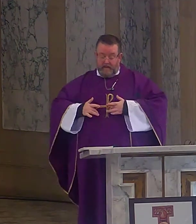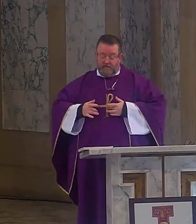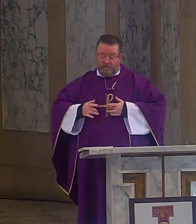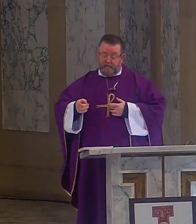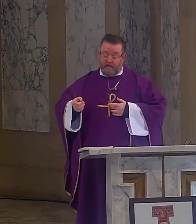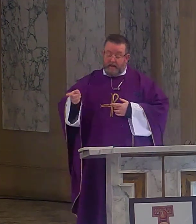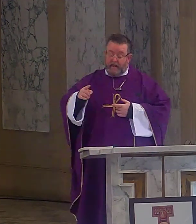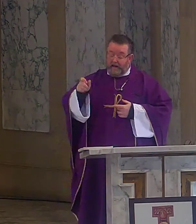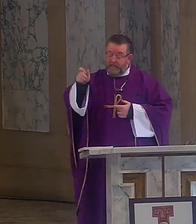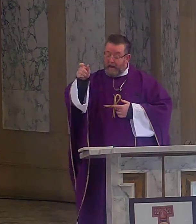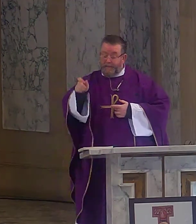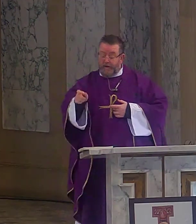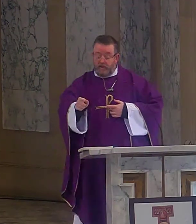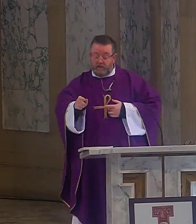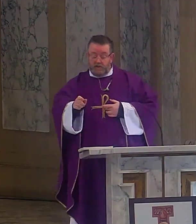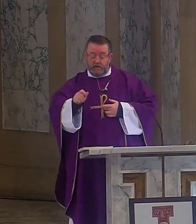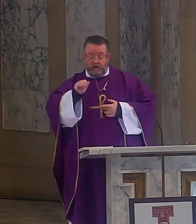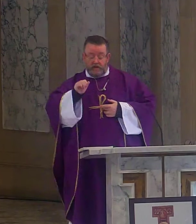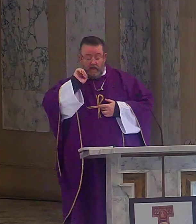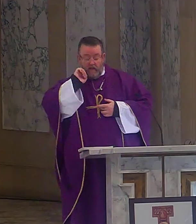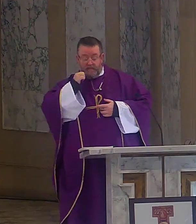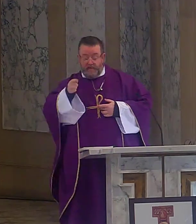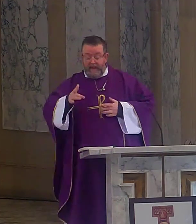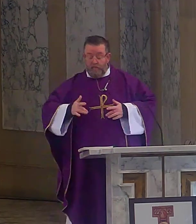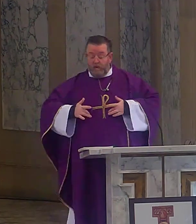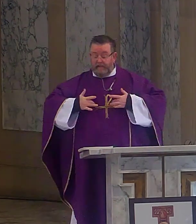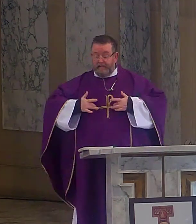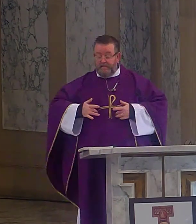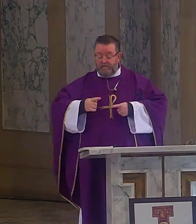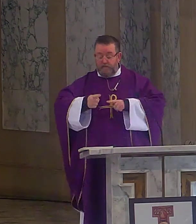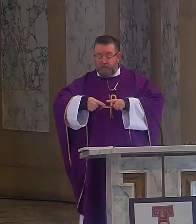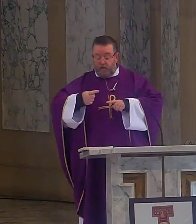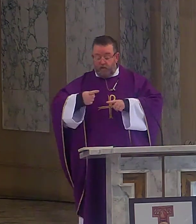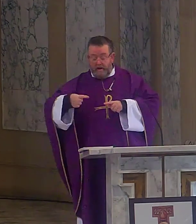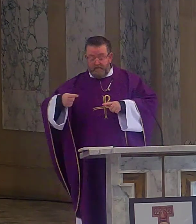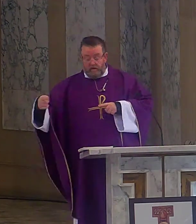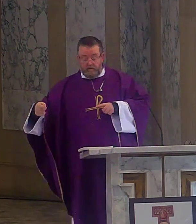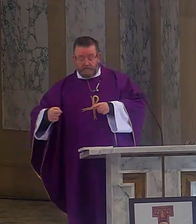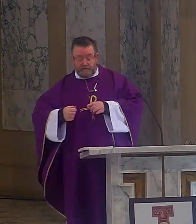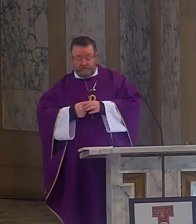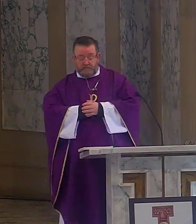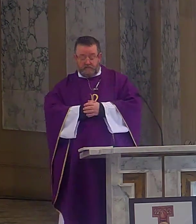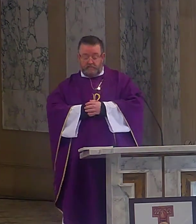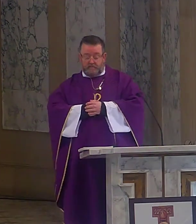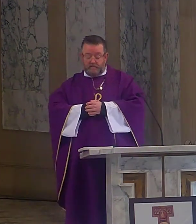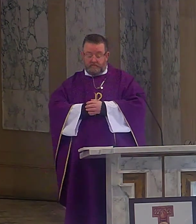life and that person they will live forever